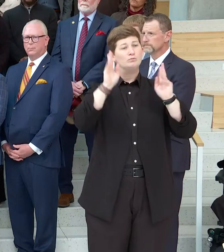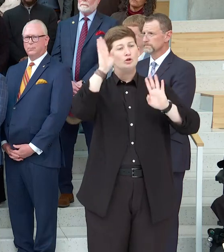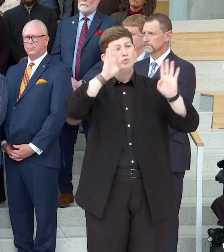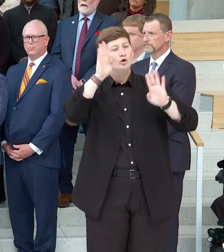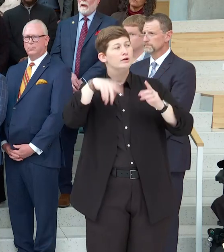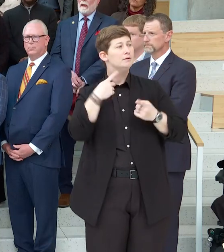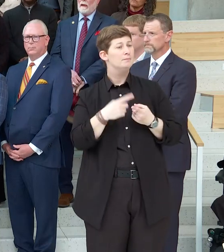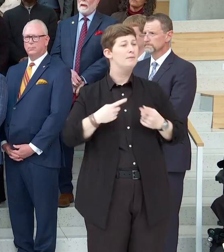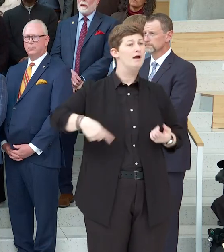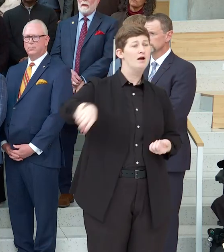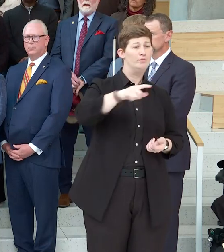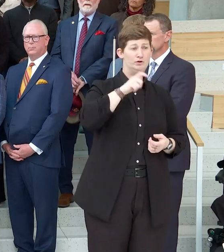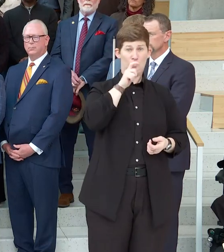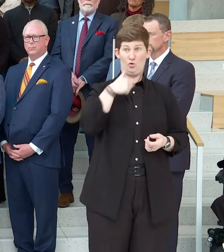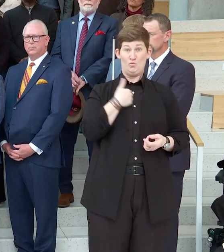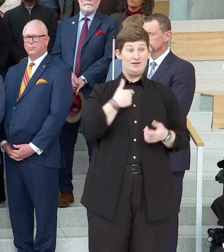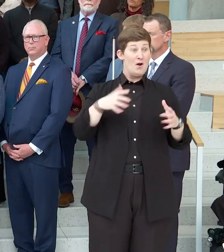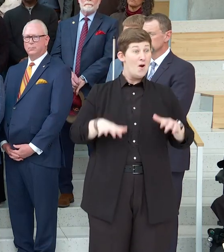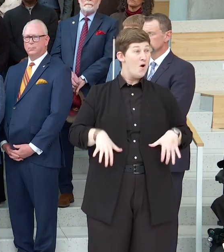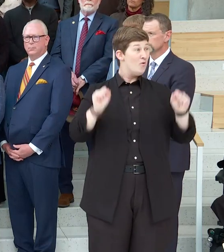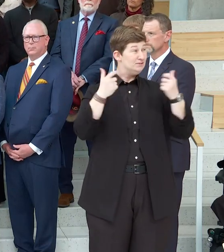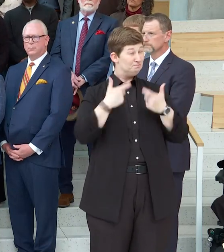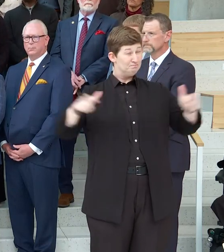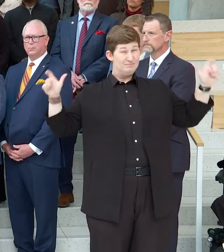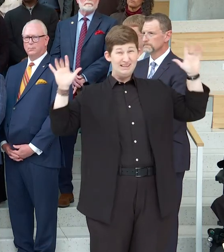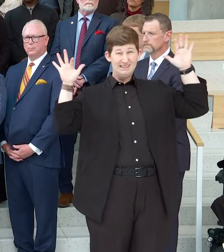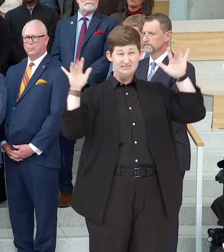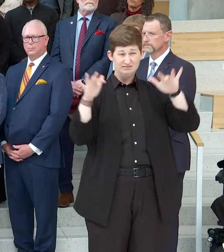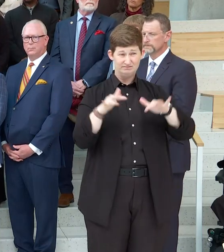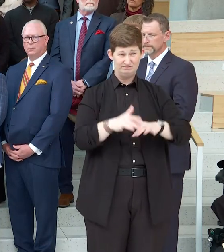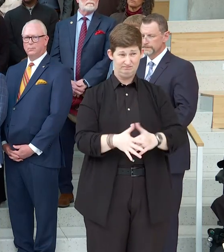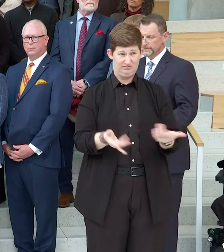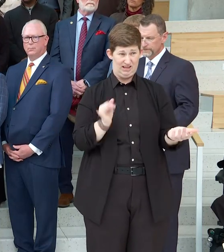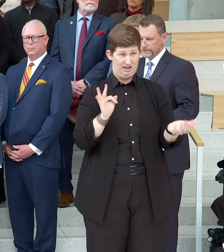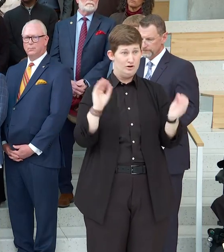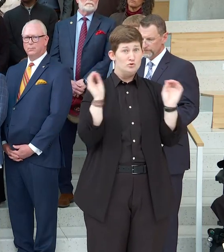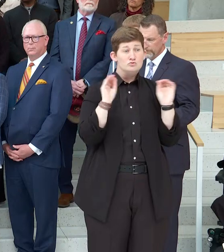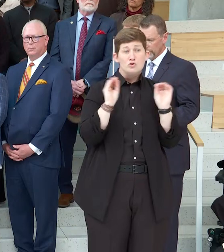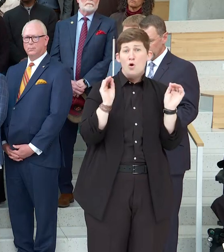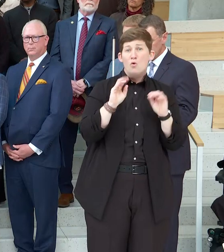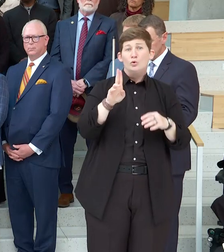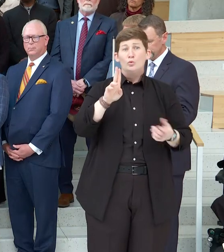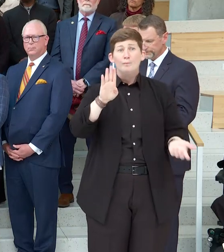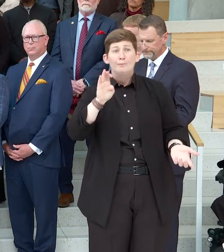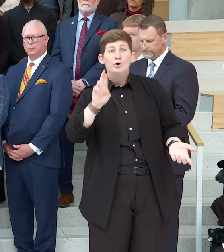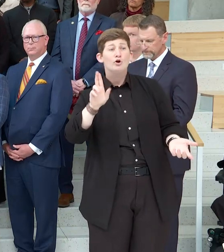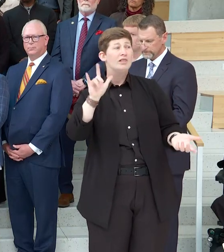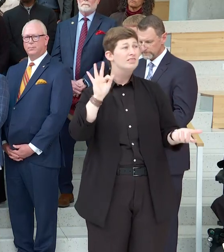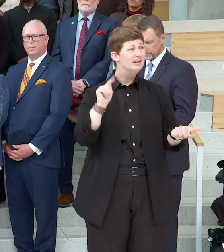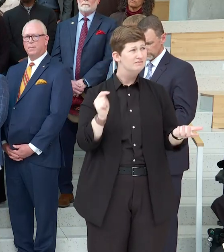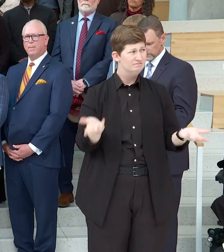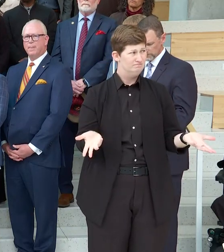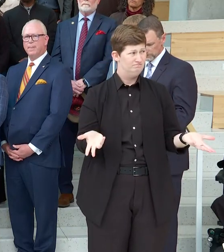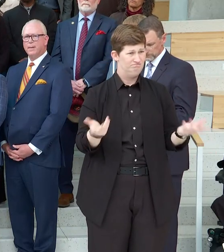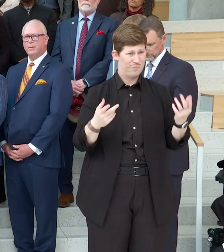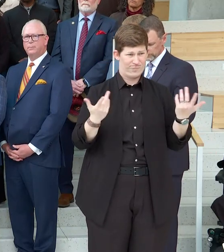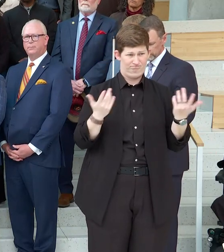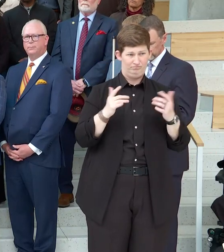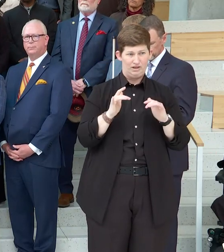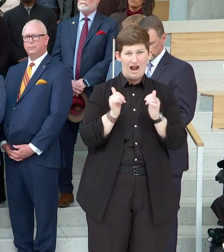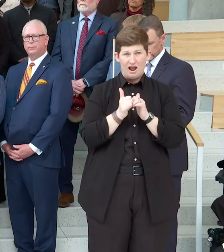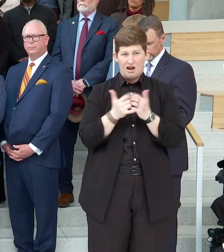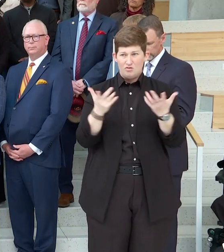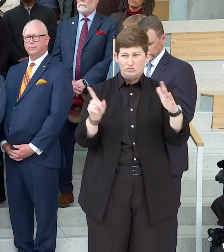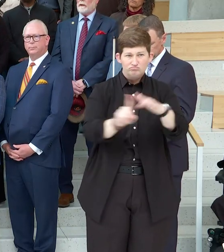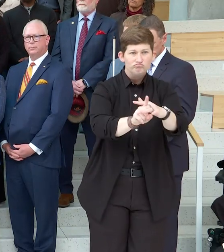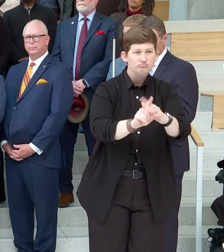ability to host these large-scale events if we don't have reliable and easy-to-use access transportation that is known